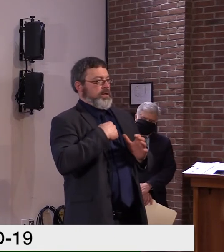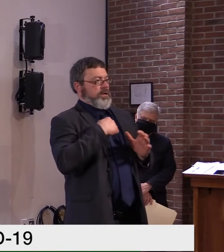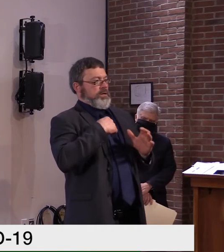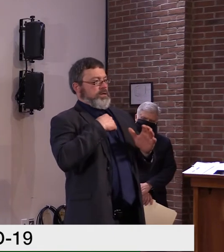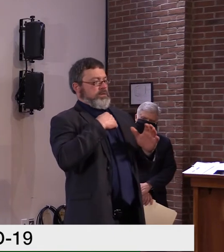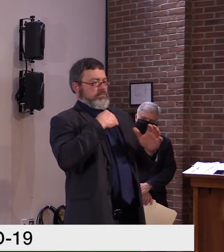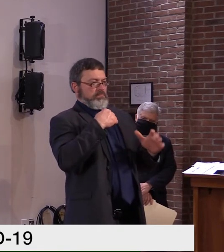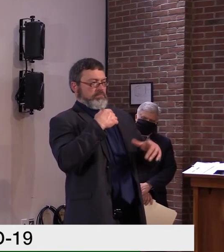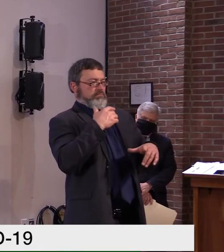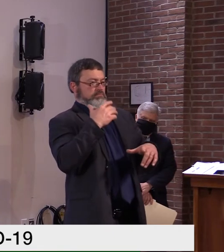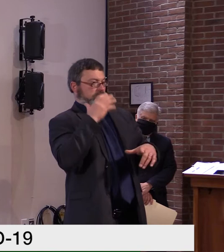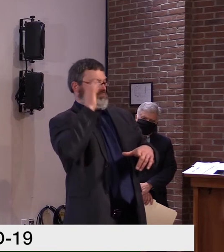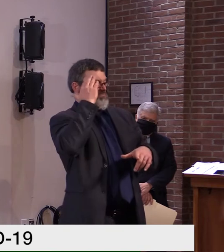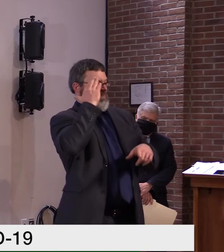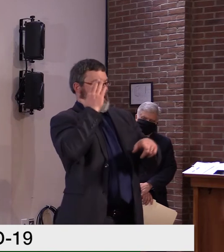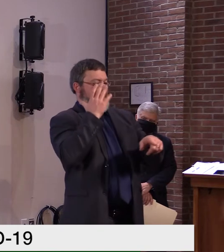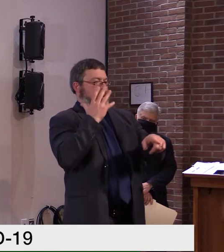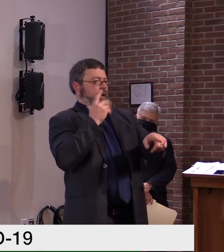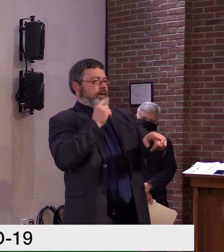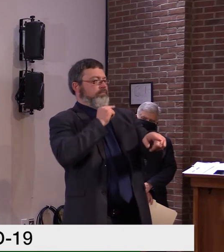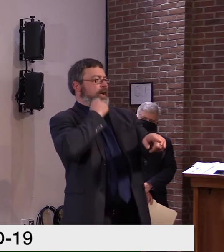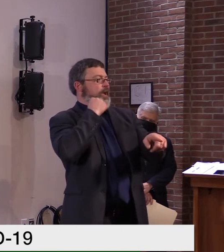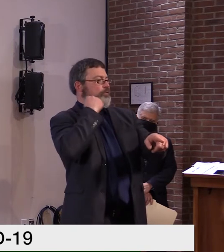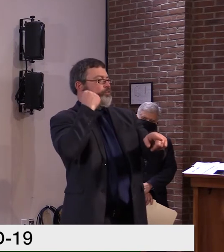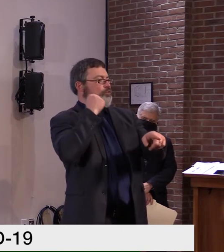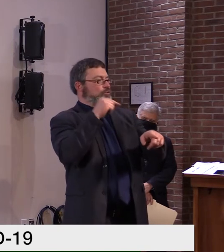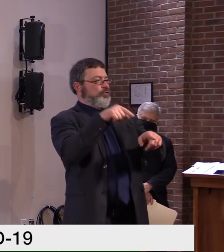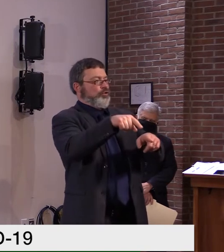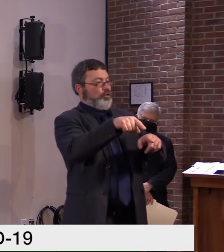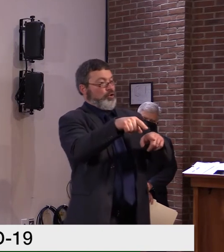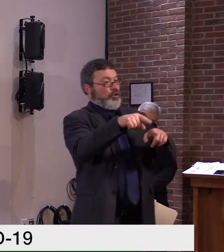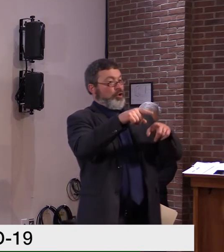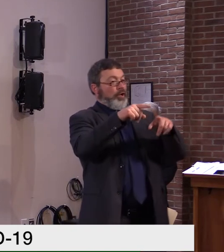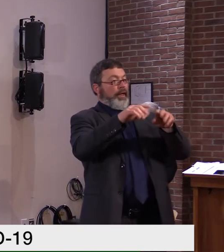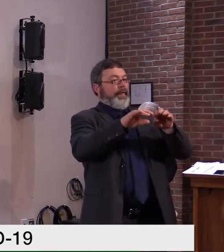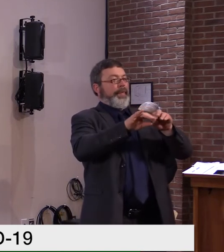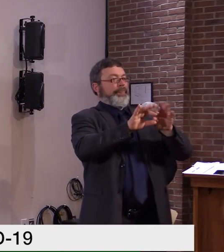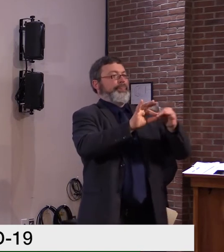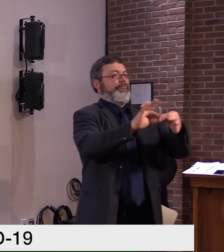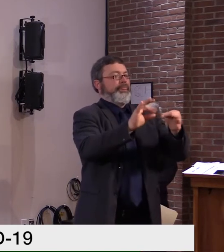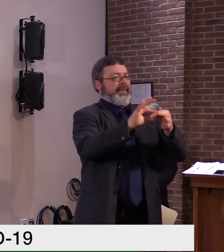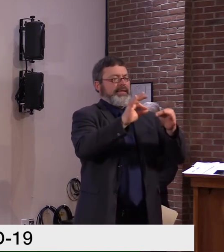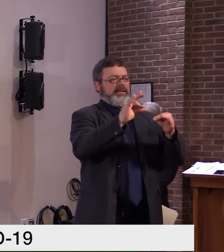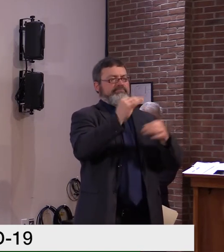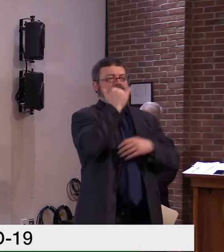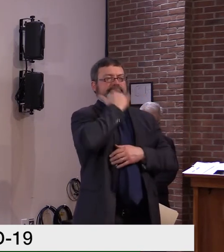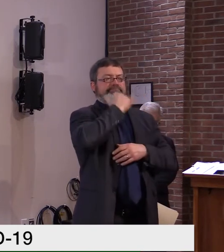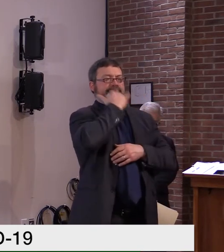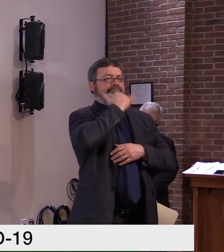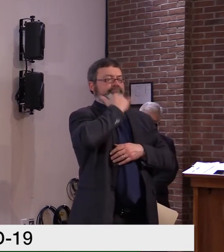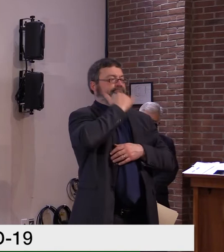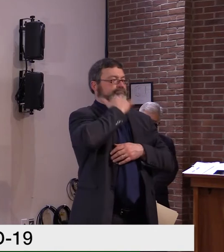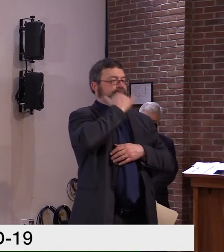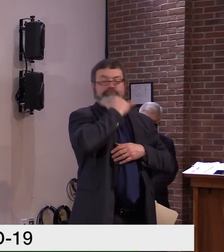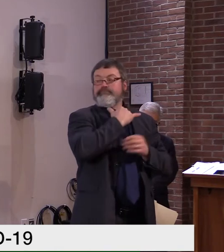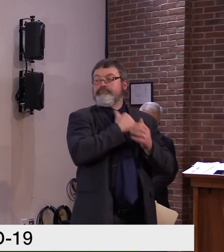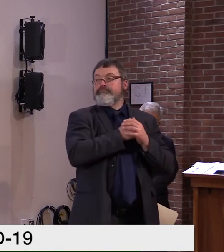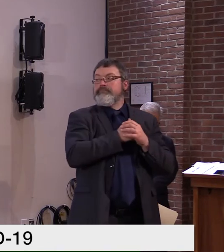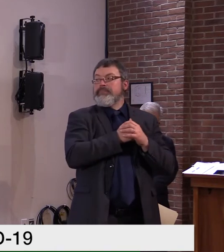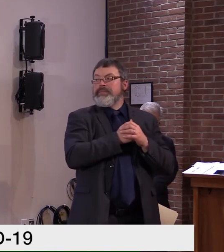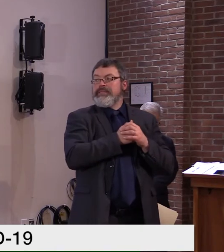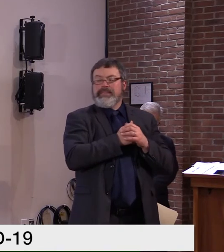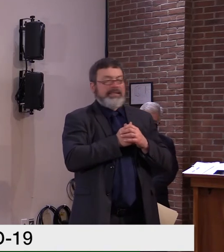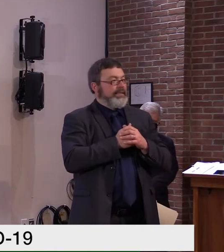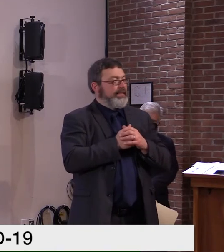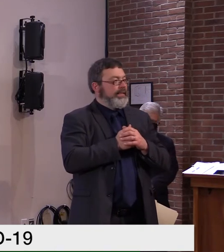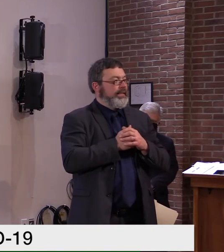may have been based on inaccurate information. So I guess I'm looking for some of the details. You know, can